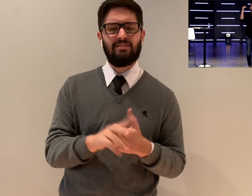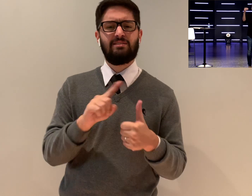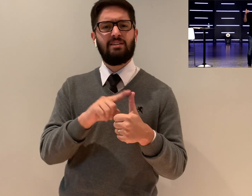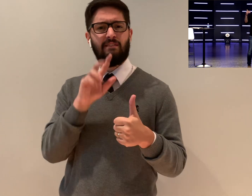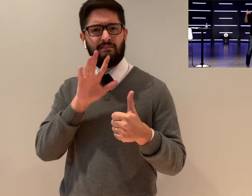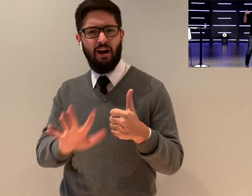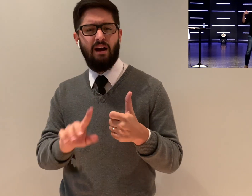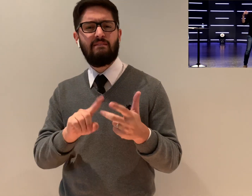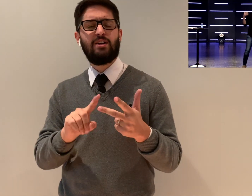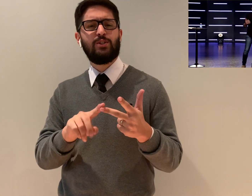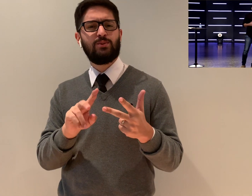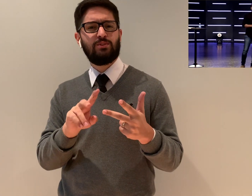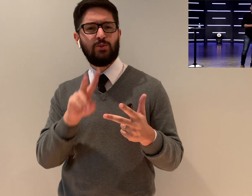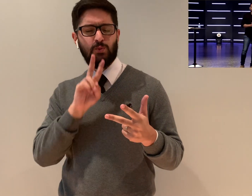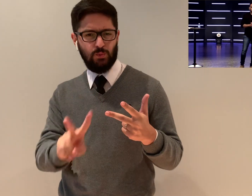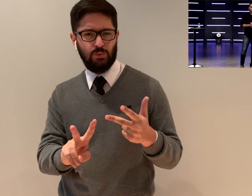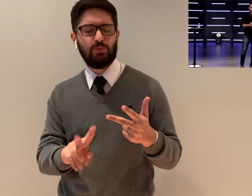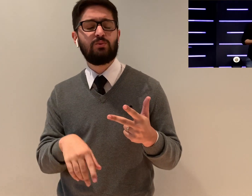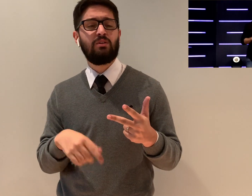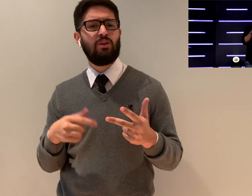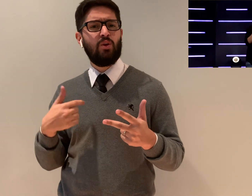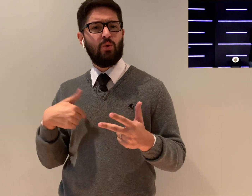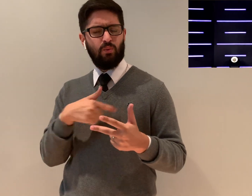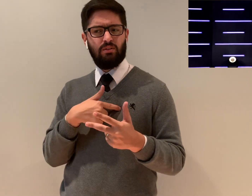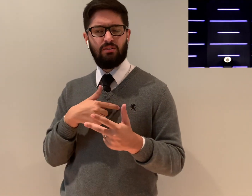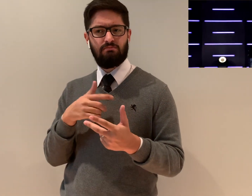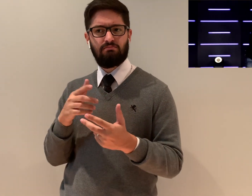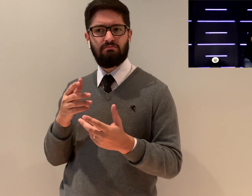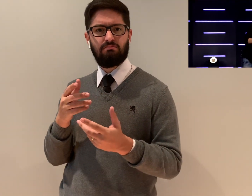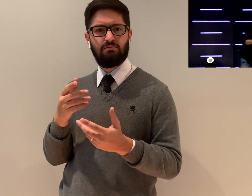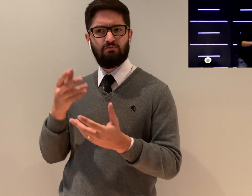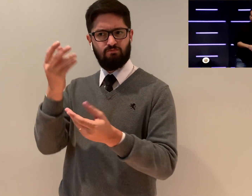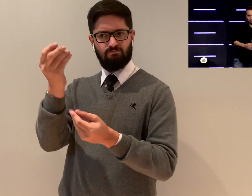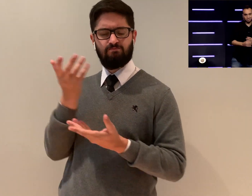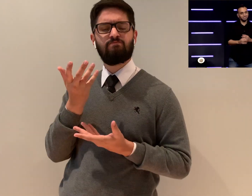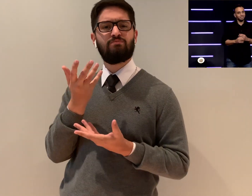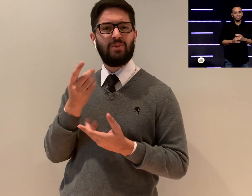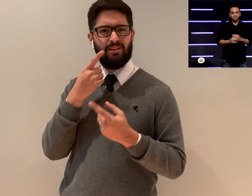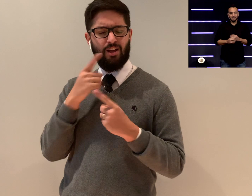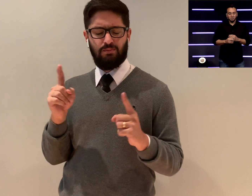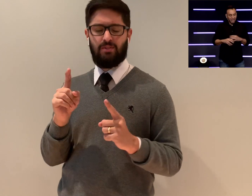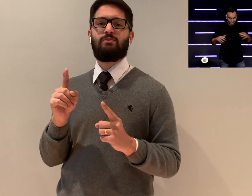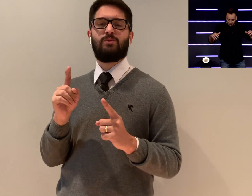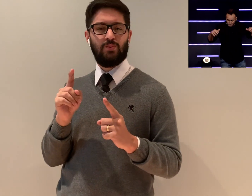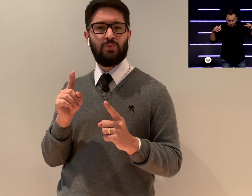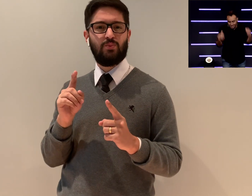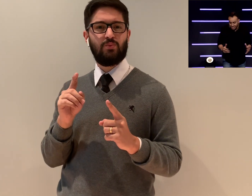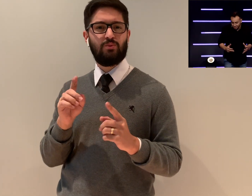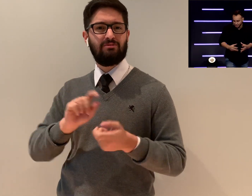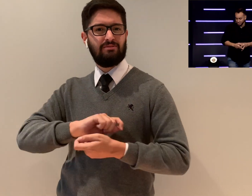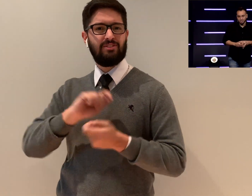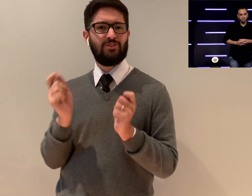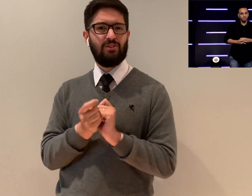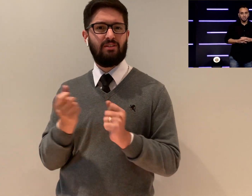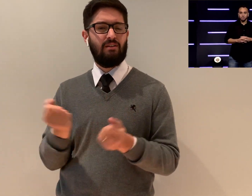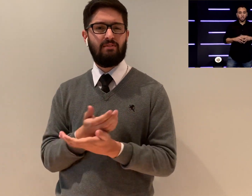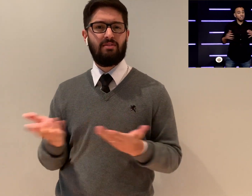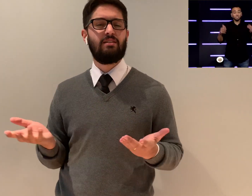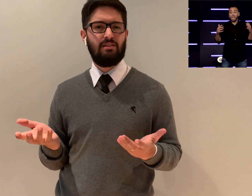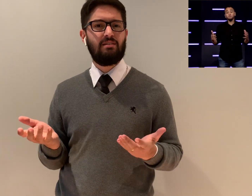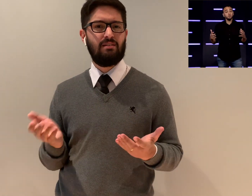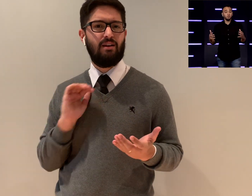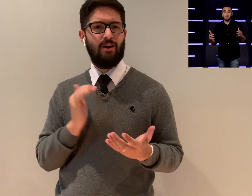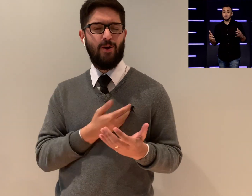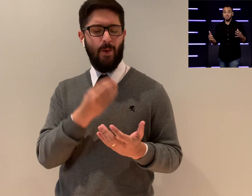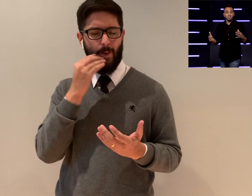6-year-old, a 5-year-old, and a 2-year-old. And we received an announcement that completely